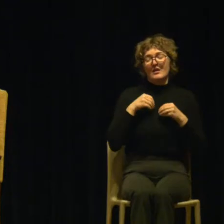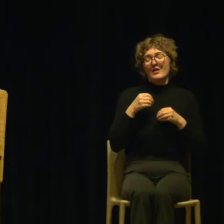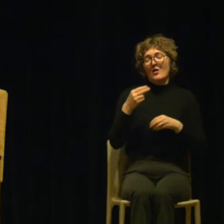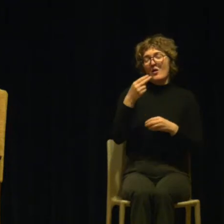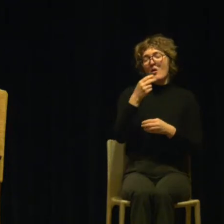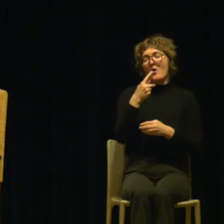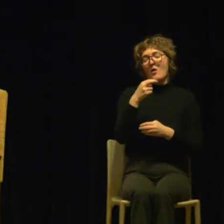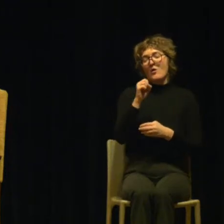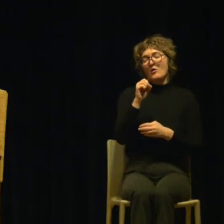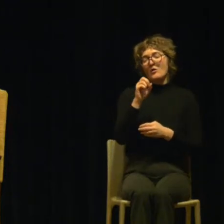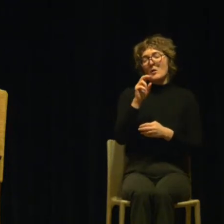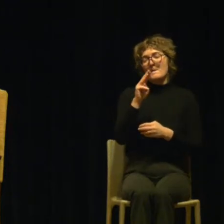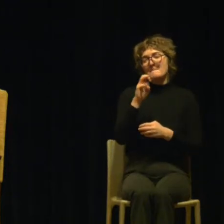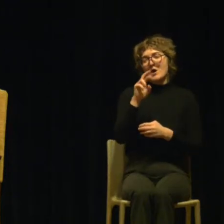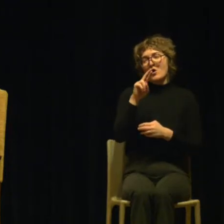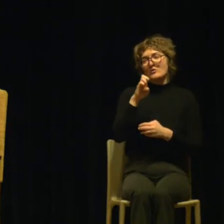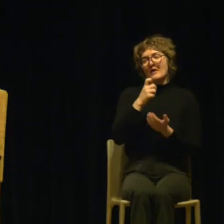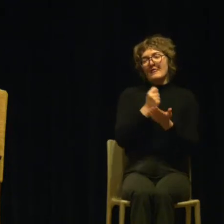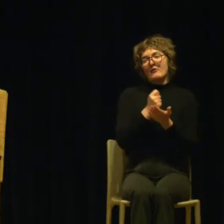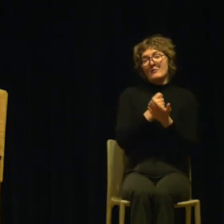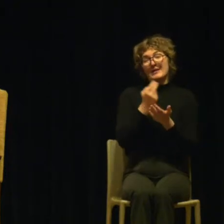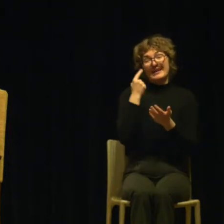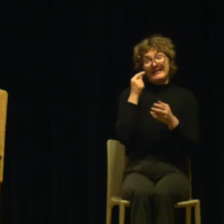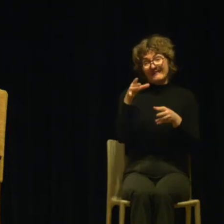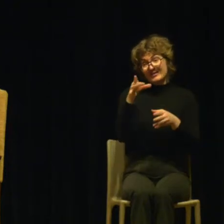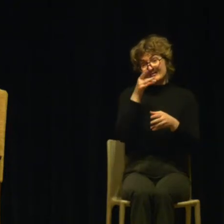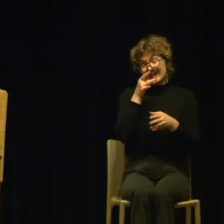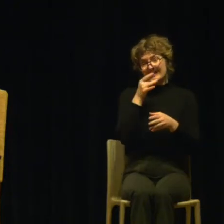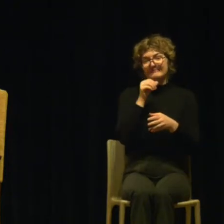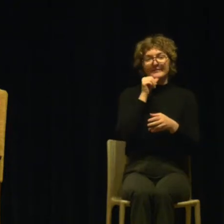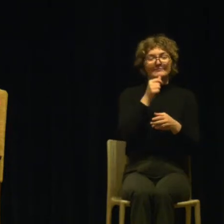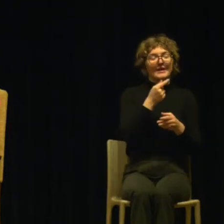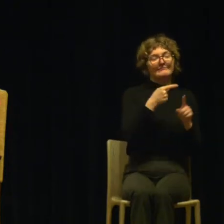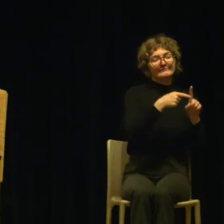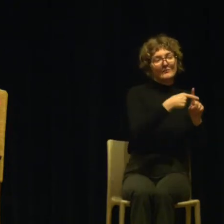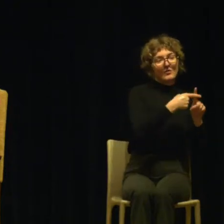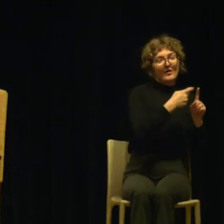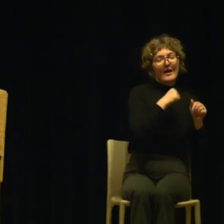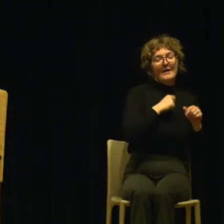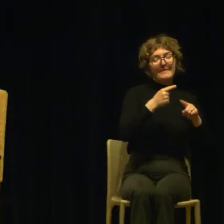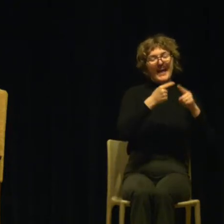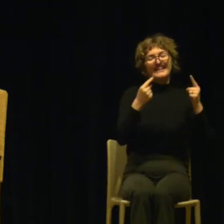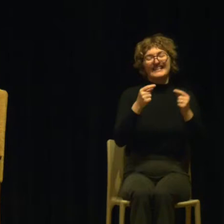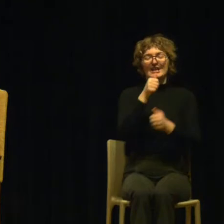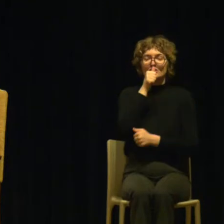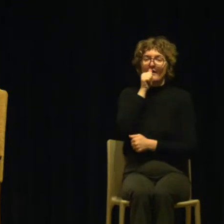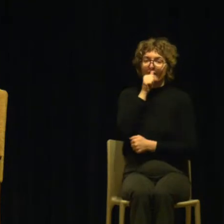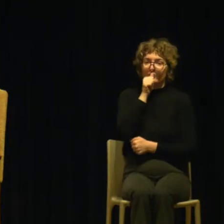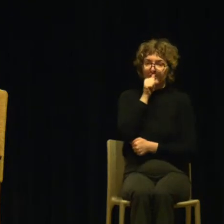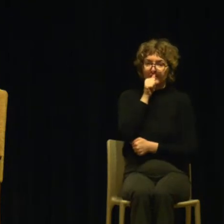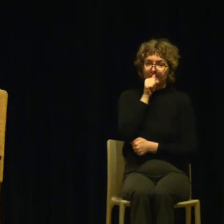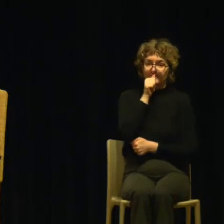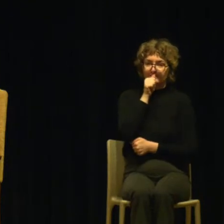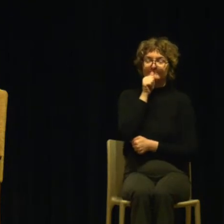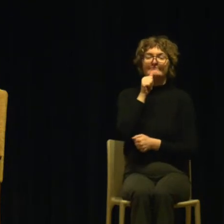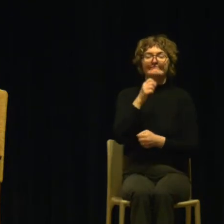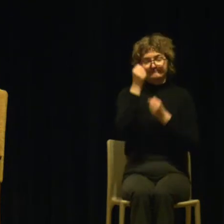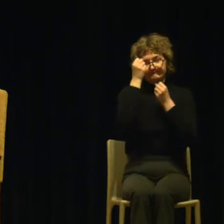I'm advertising for it, I assure you I'm not pro-hormones, I'm anti-suffering. And let me say